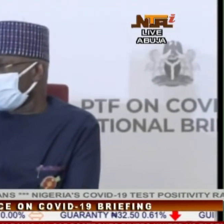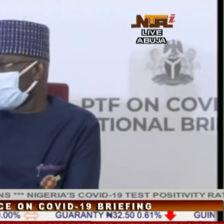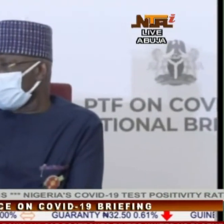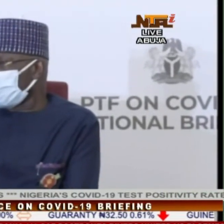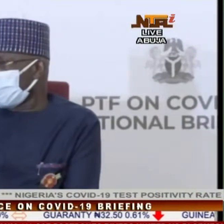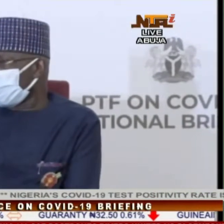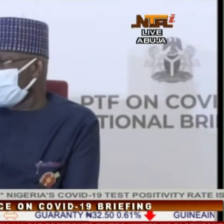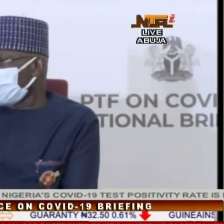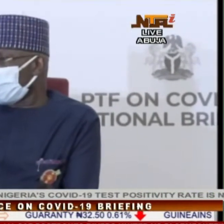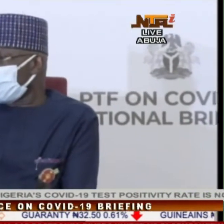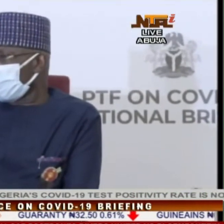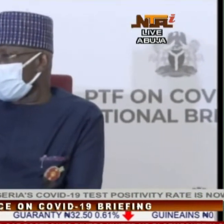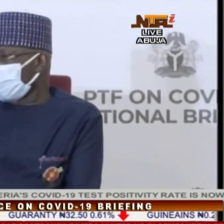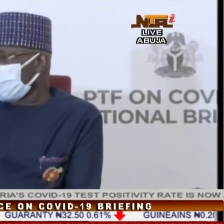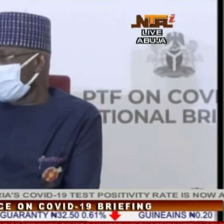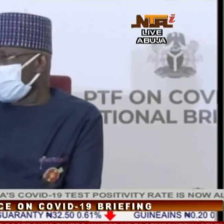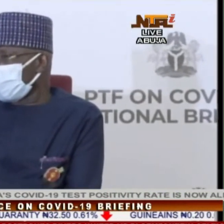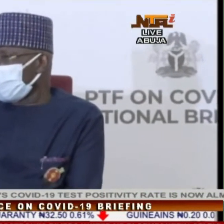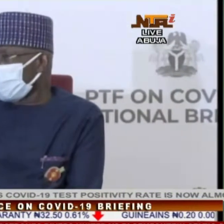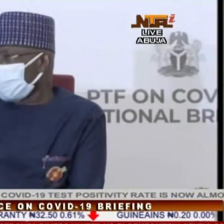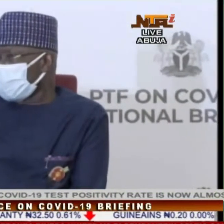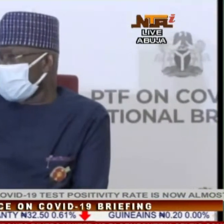I believe it's not part of the